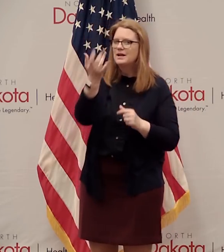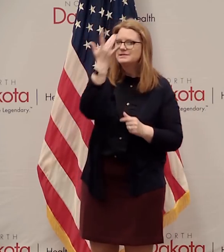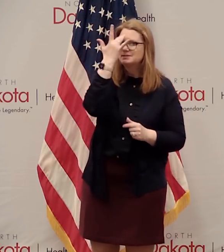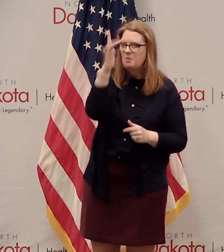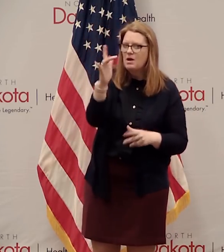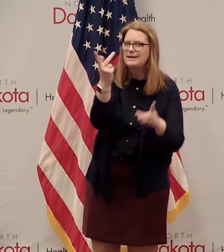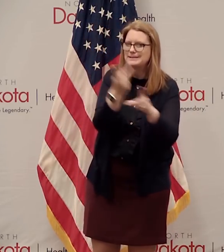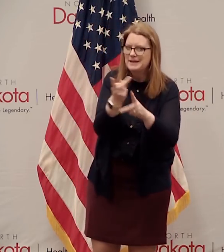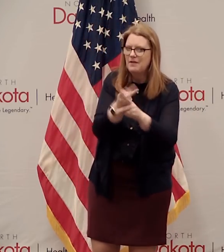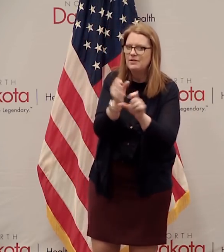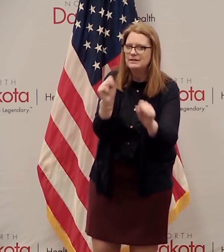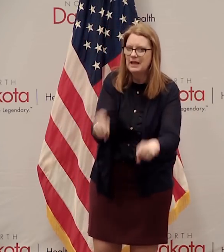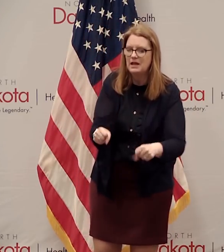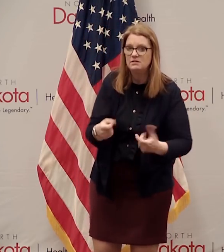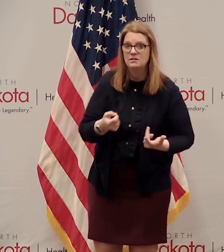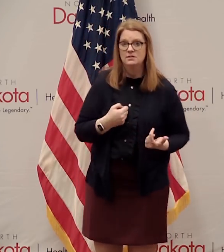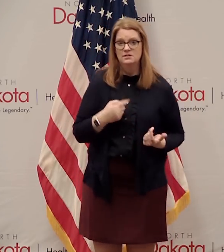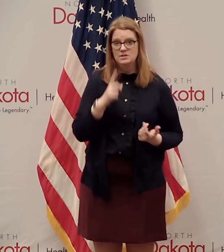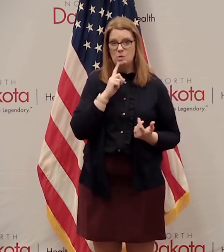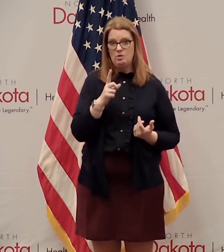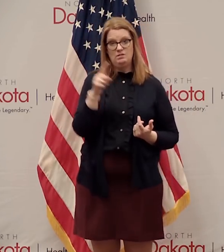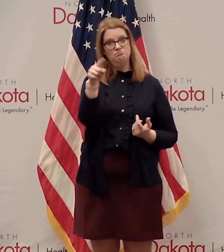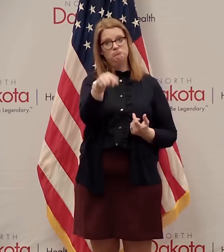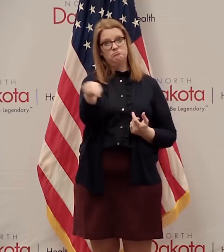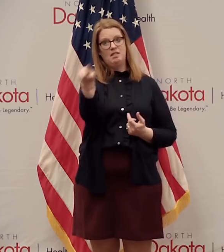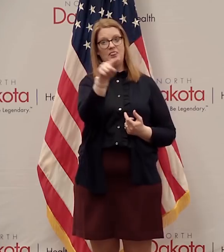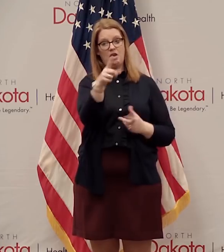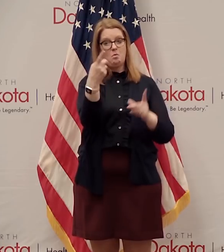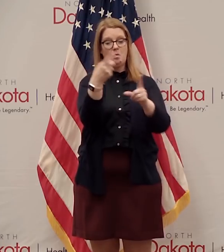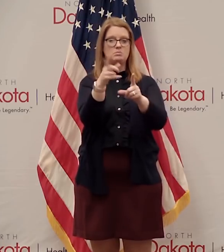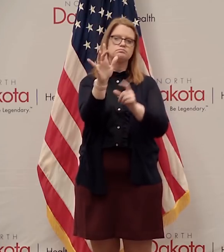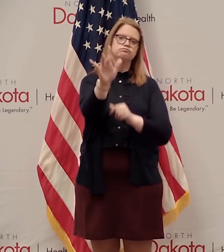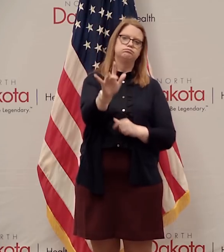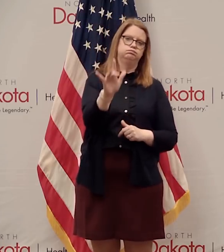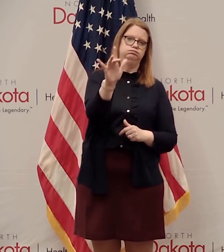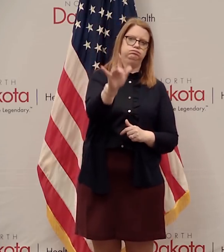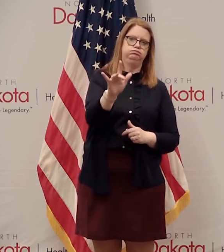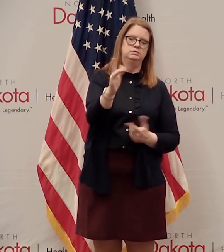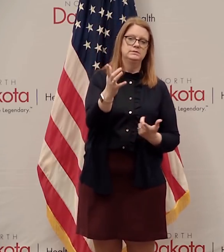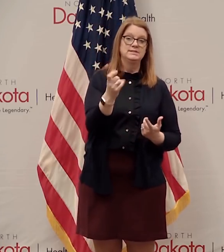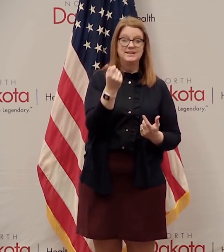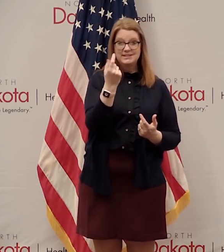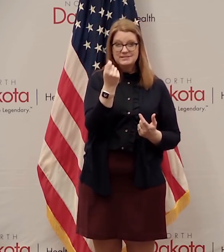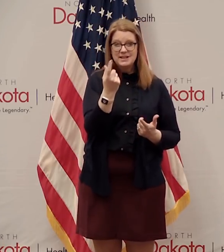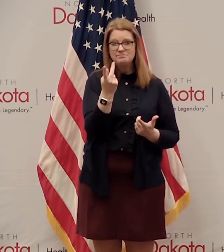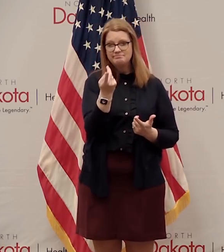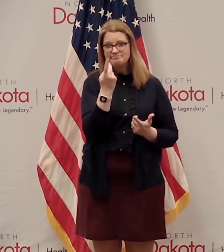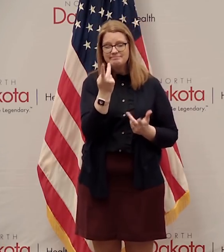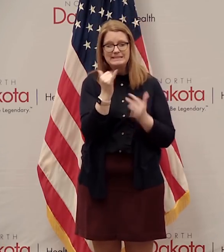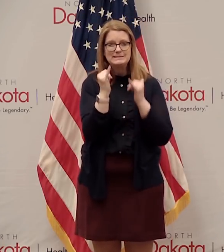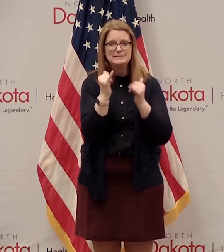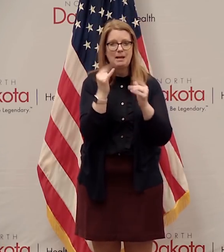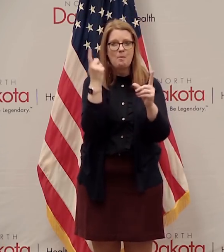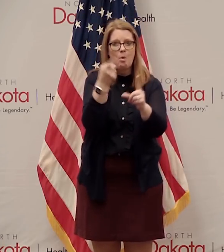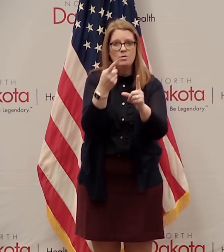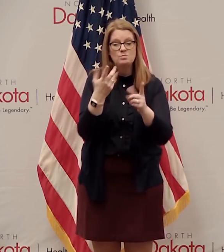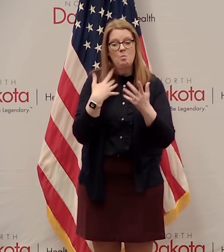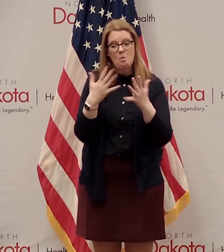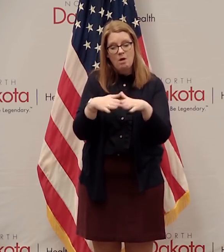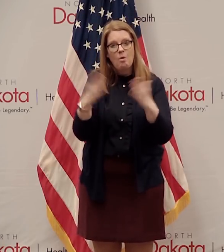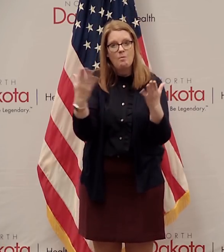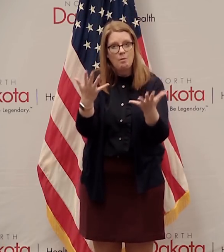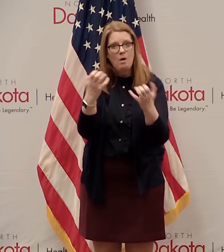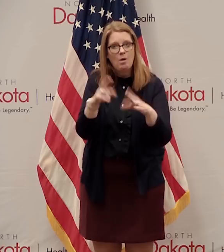completely sympathetic to their goals, because we share them, which is how do we get open as quickly as we can, and